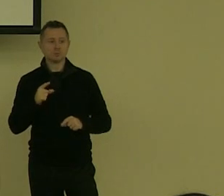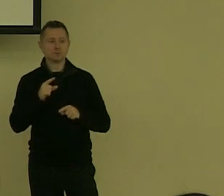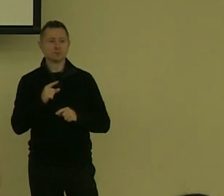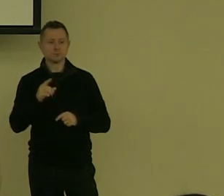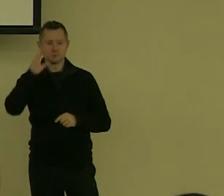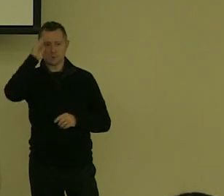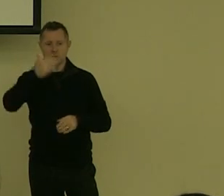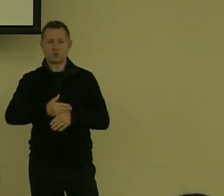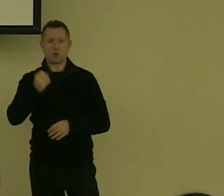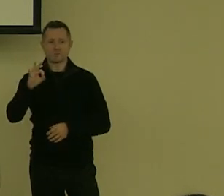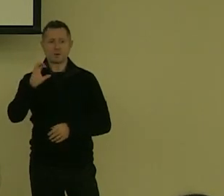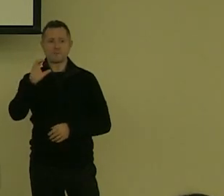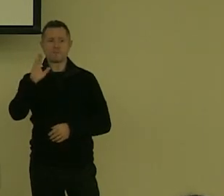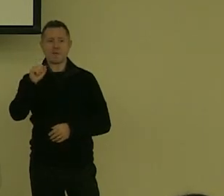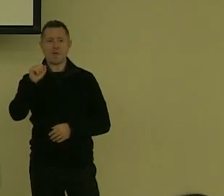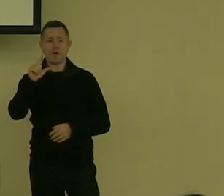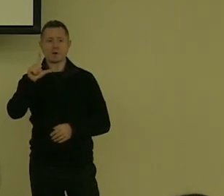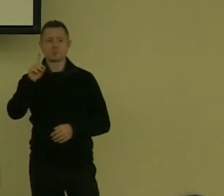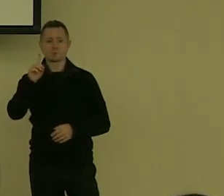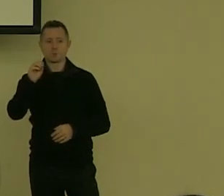round of applause?